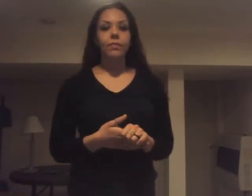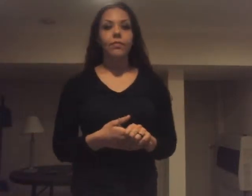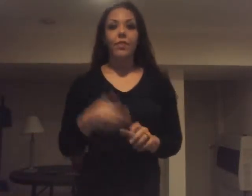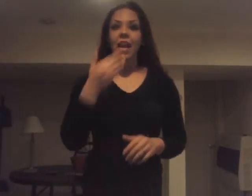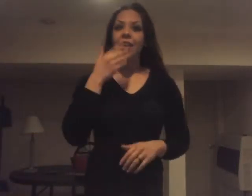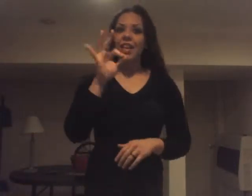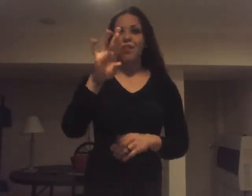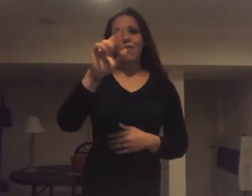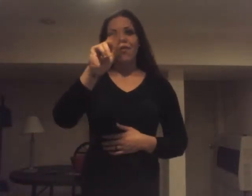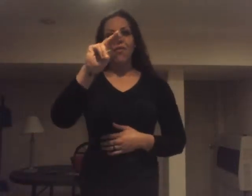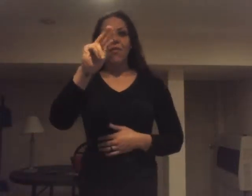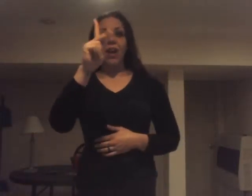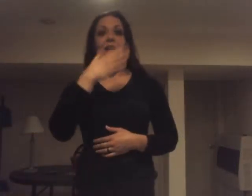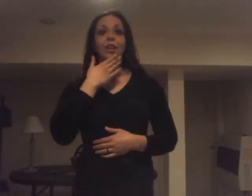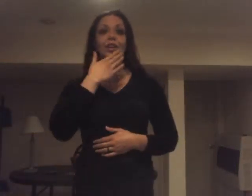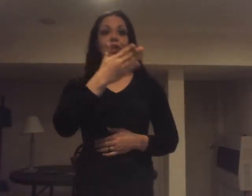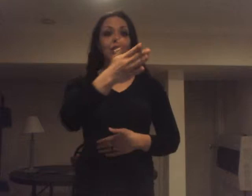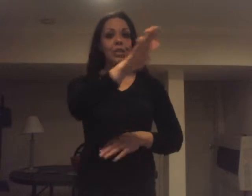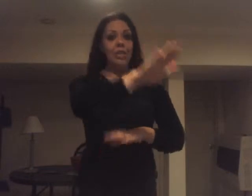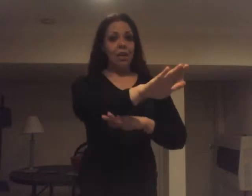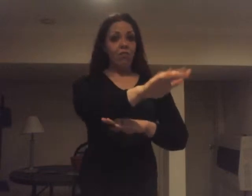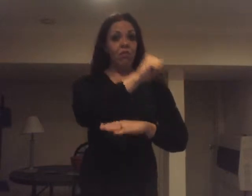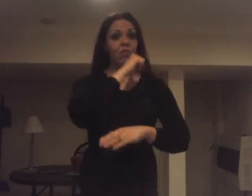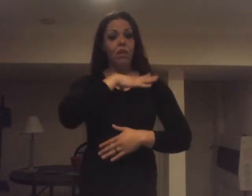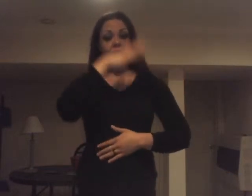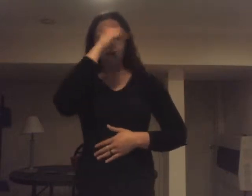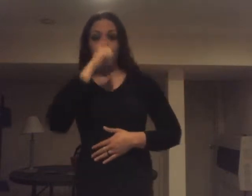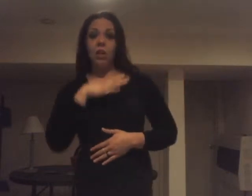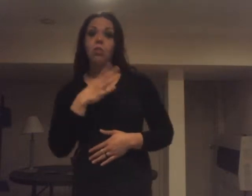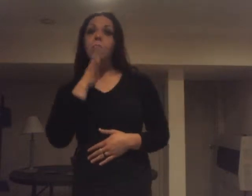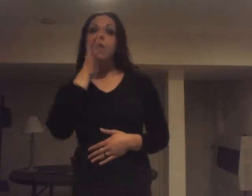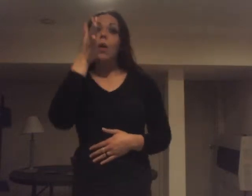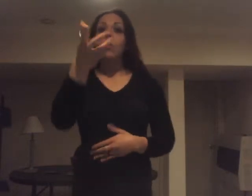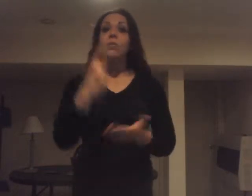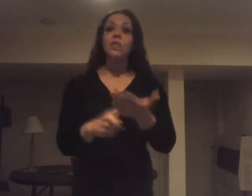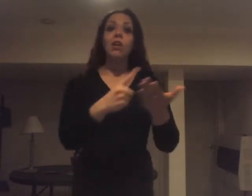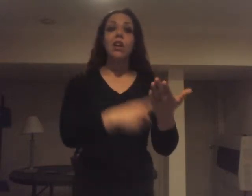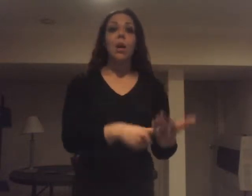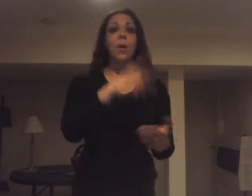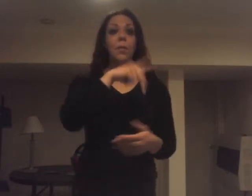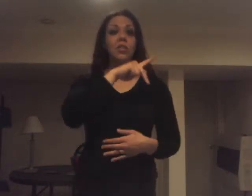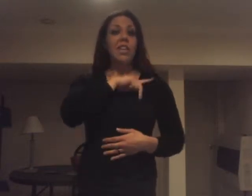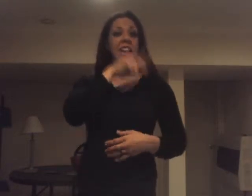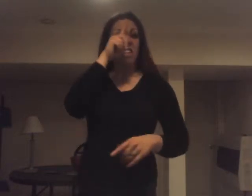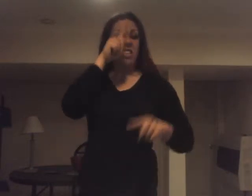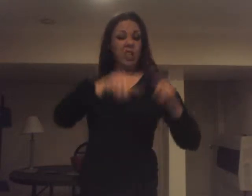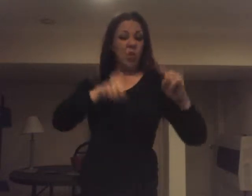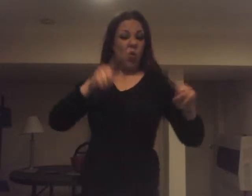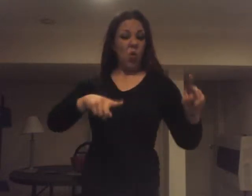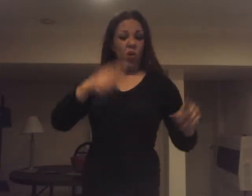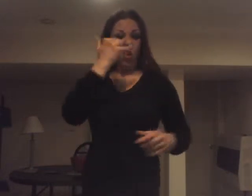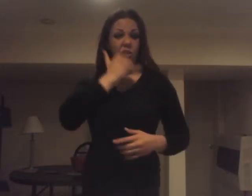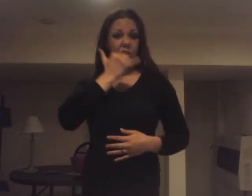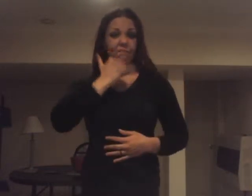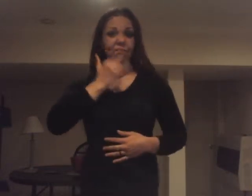Frank, and good evening, ladies and gentlemen. I'm going to be talking about personality disorders and some of the problems